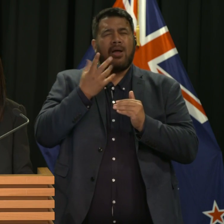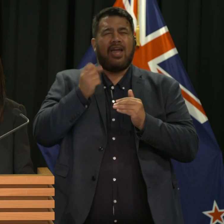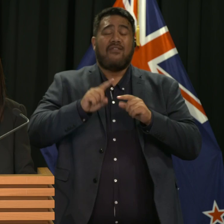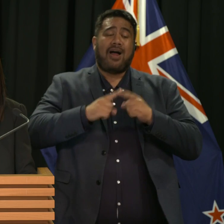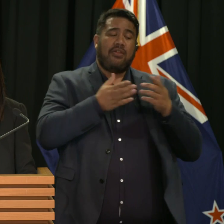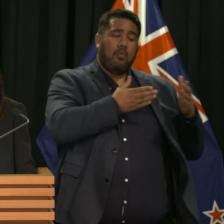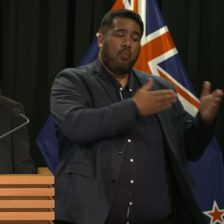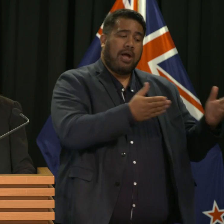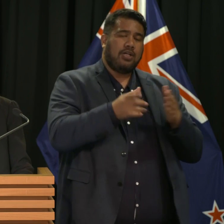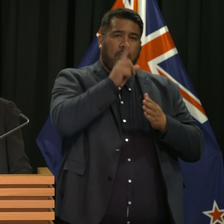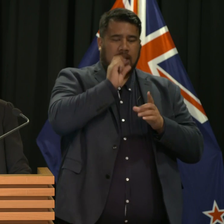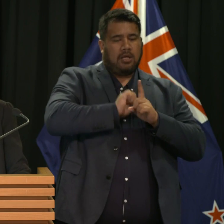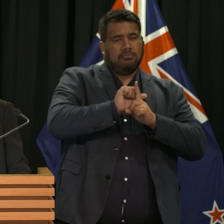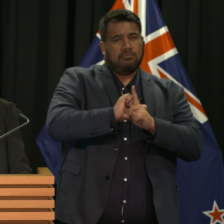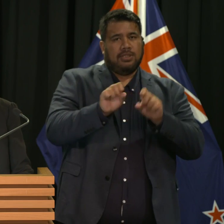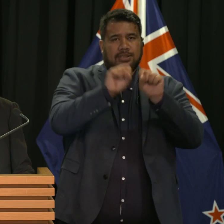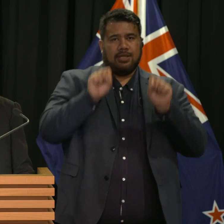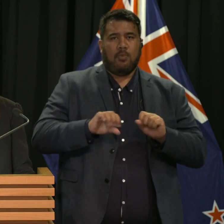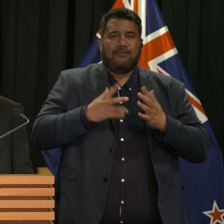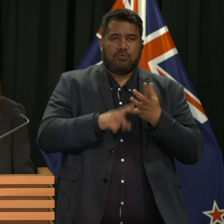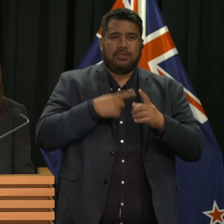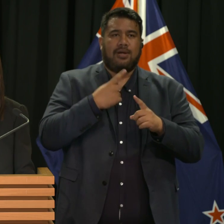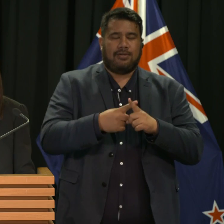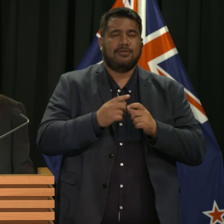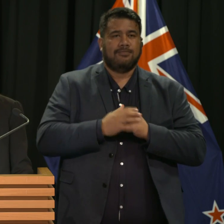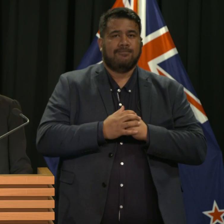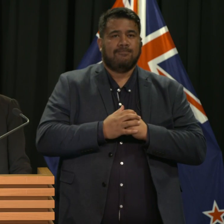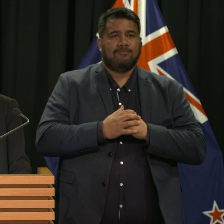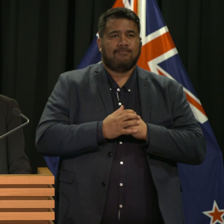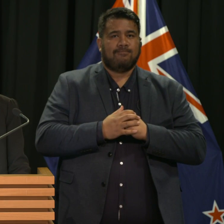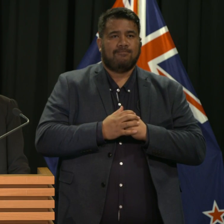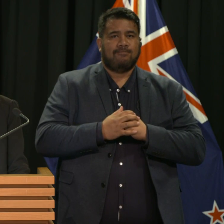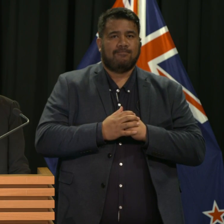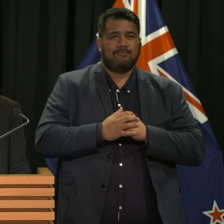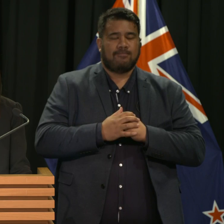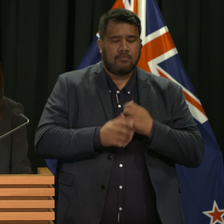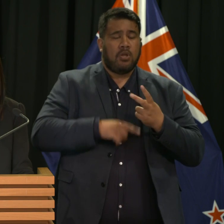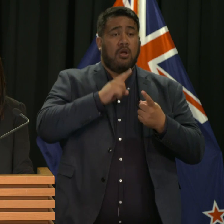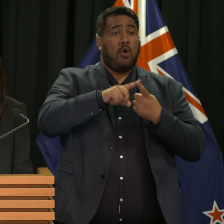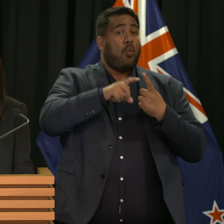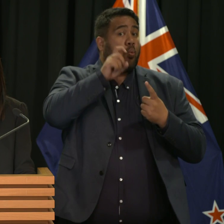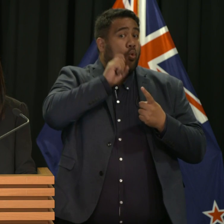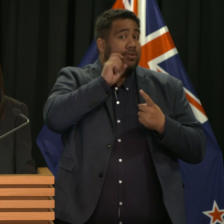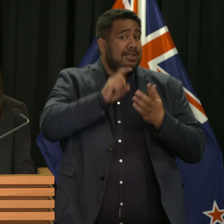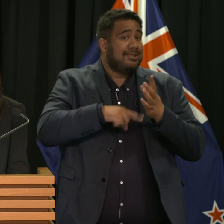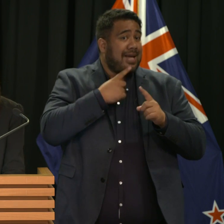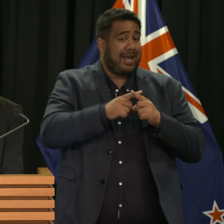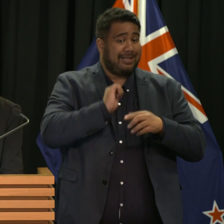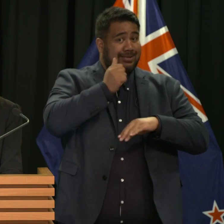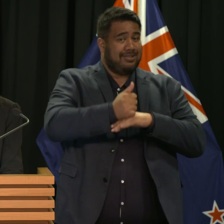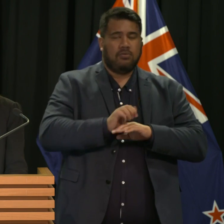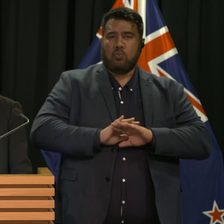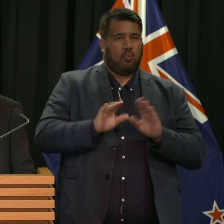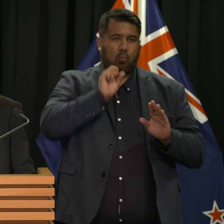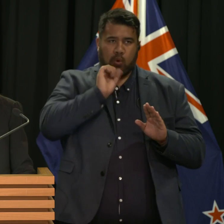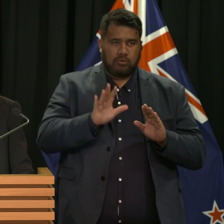them. I also reiterate today that the government will not introduce a water tax or a fertiliser tax. That has been our position